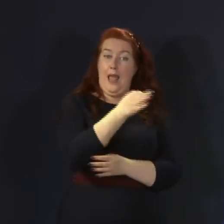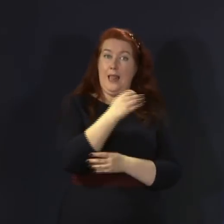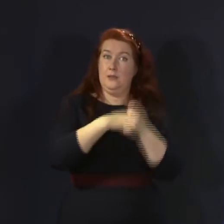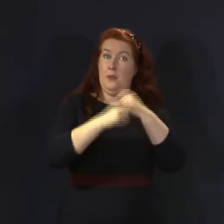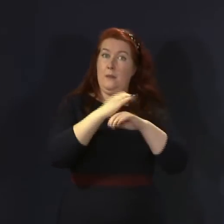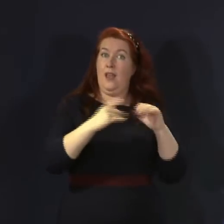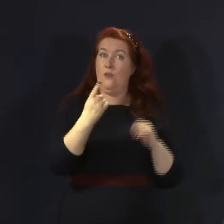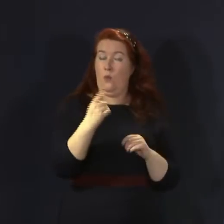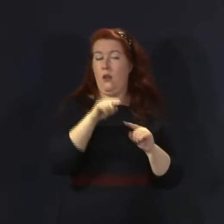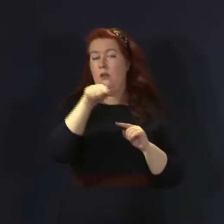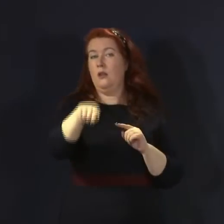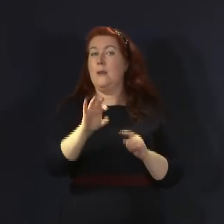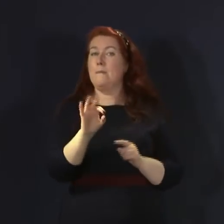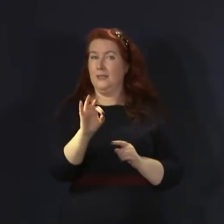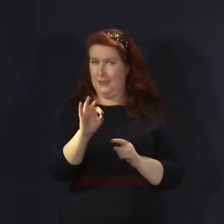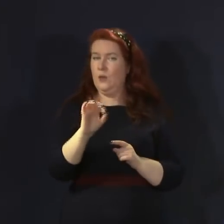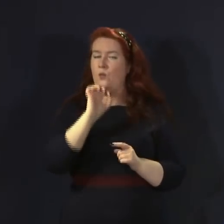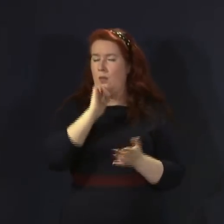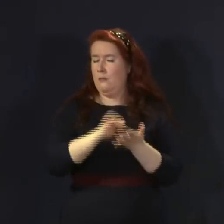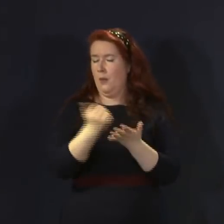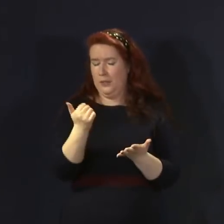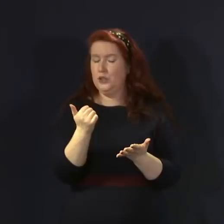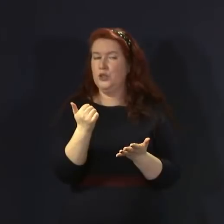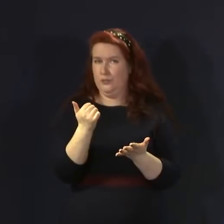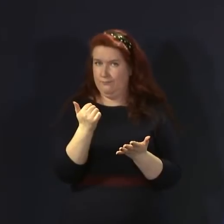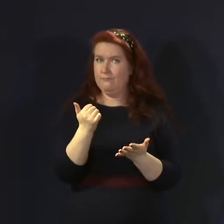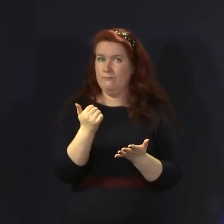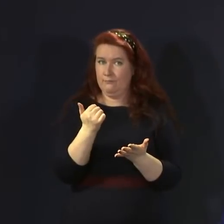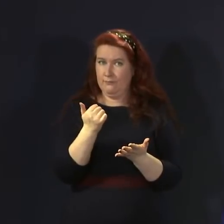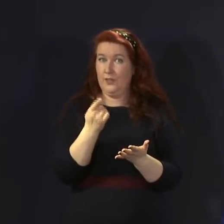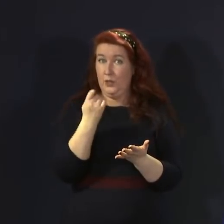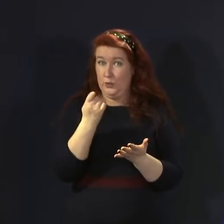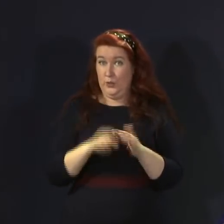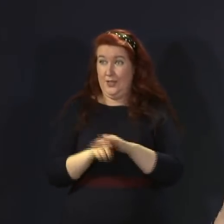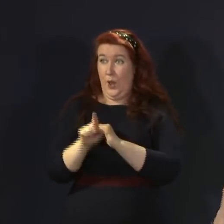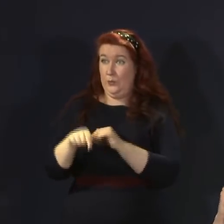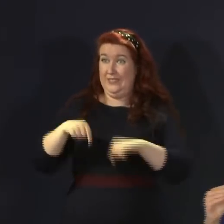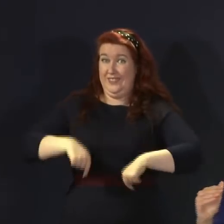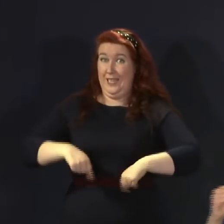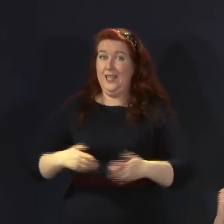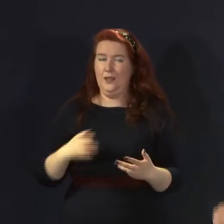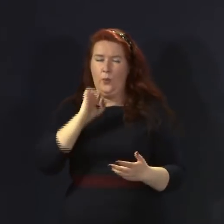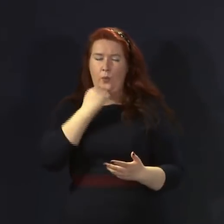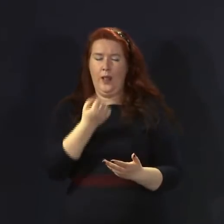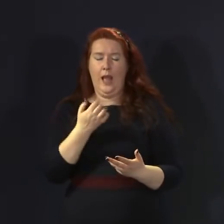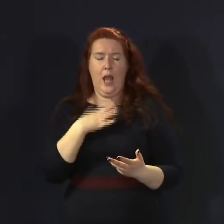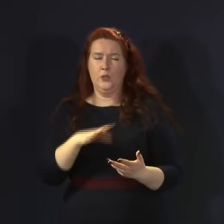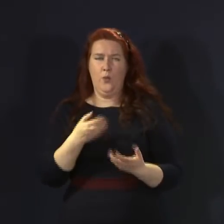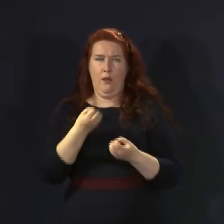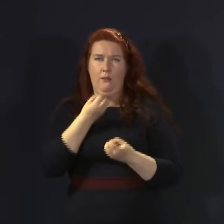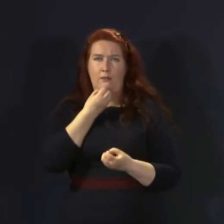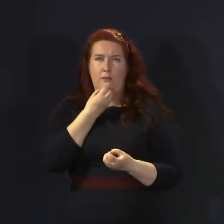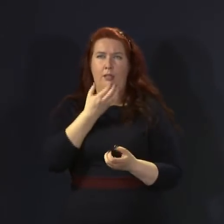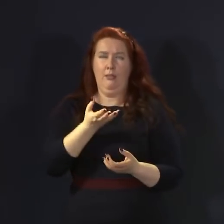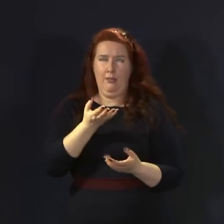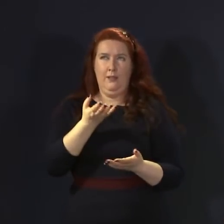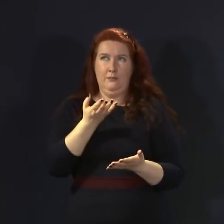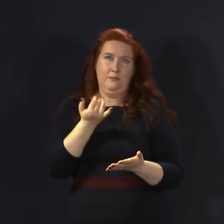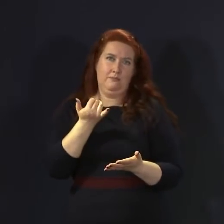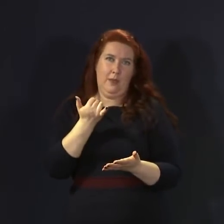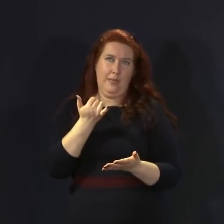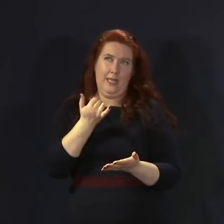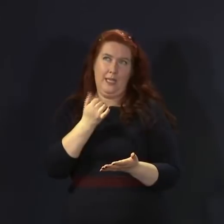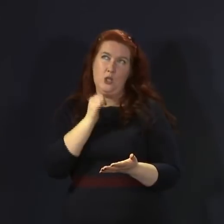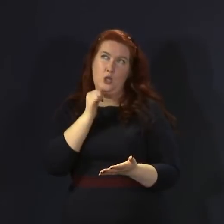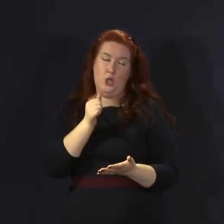on Monday, just as soon as we get back out of here, just so that I'm not giving any information that might not